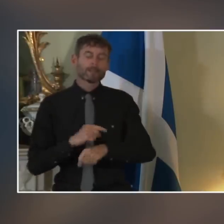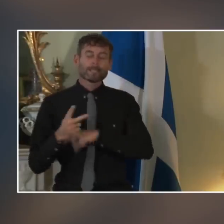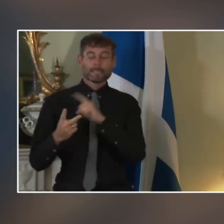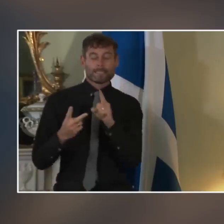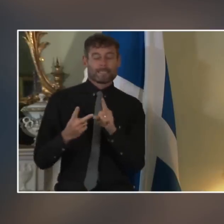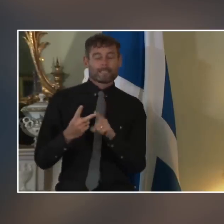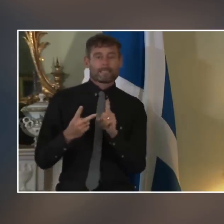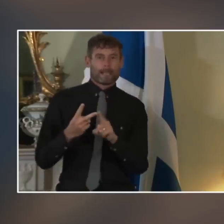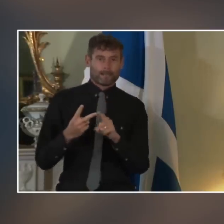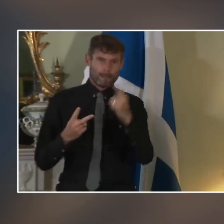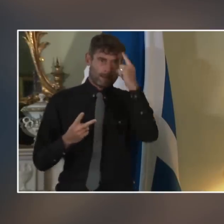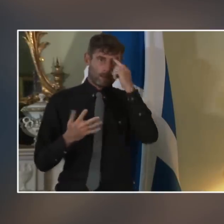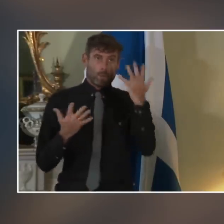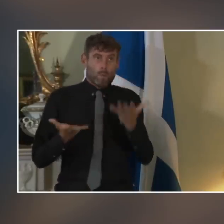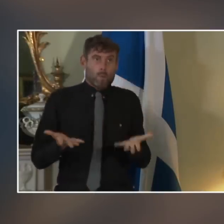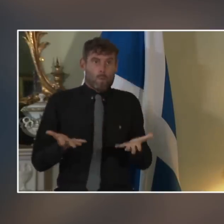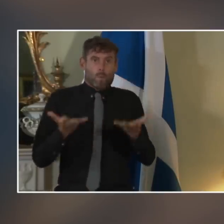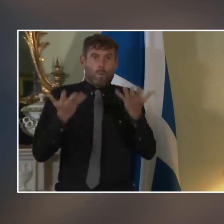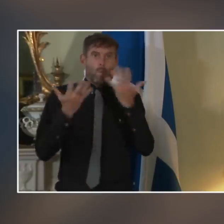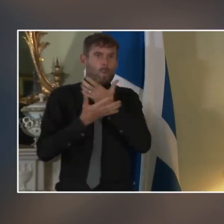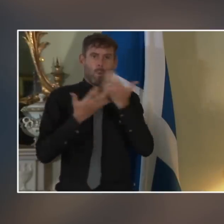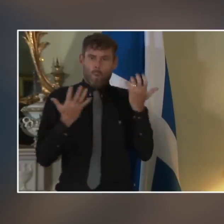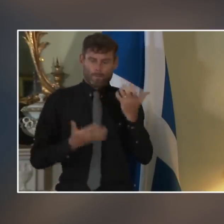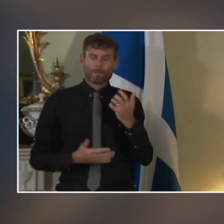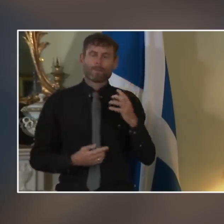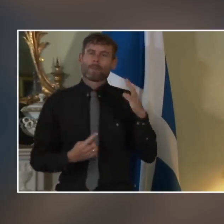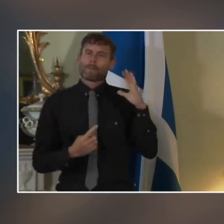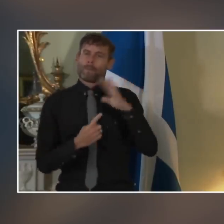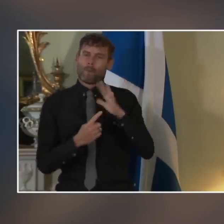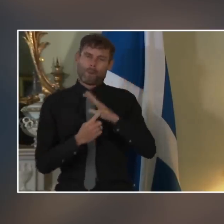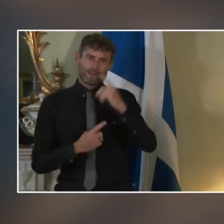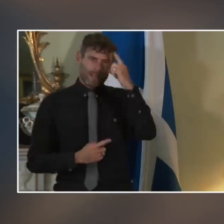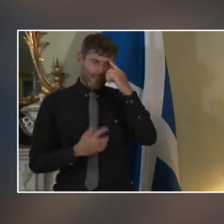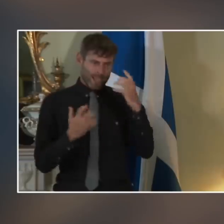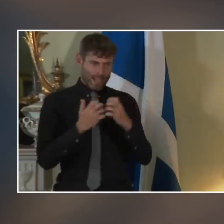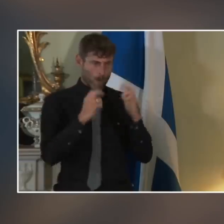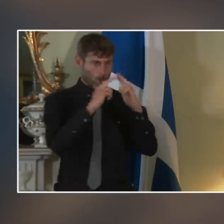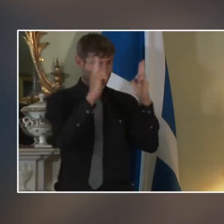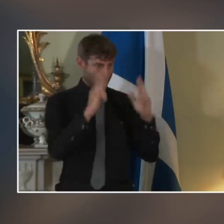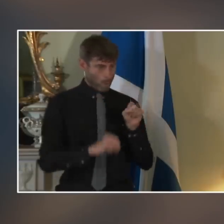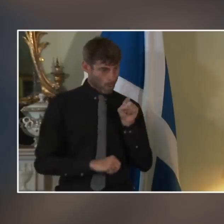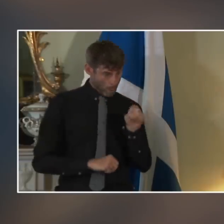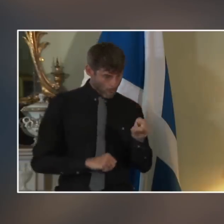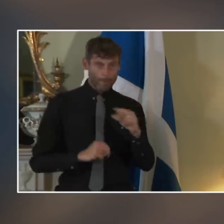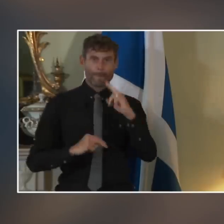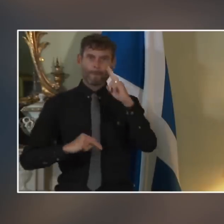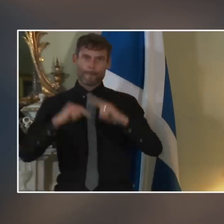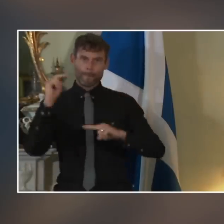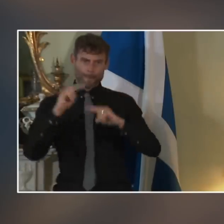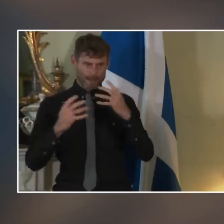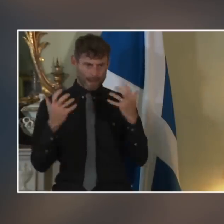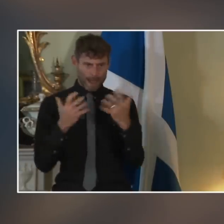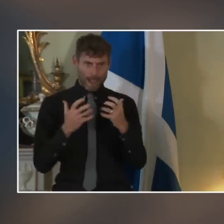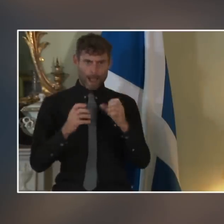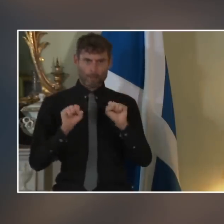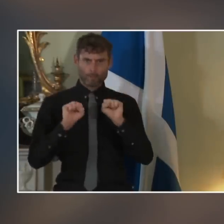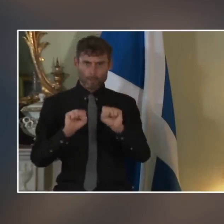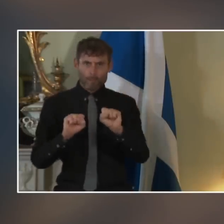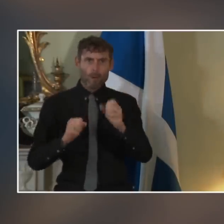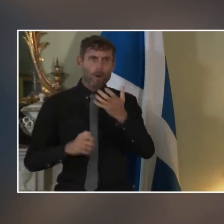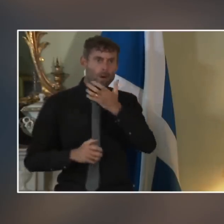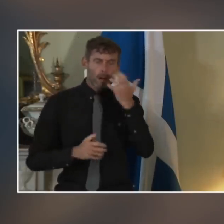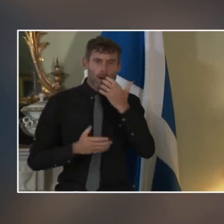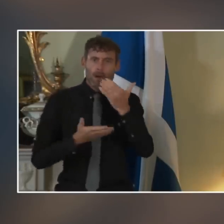climate emergency without improving Scotland's homes and buildings. We have therefore agreed an accelerated and expanded